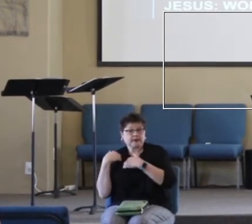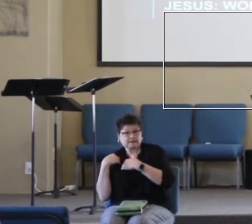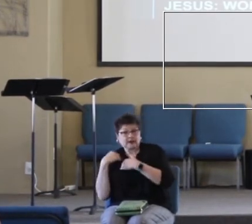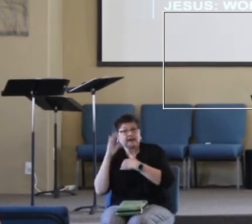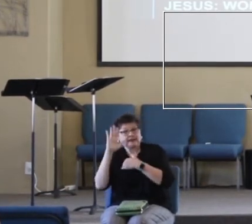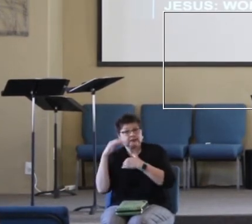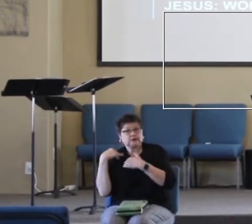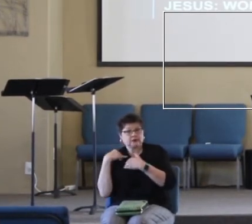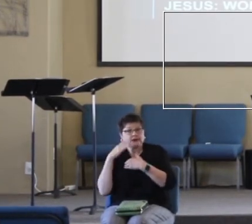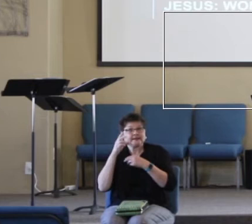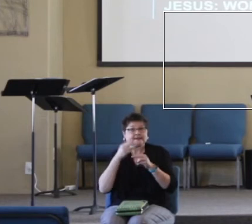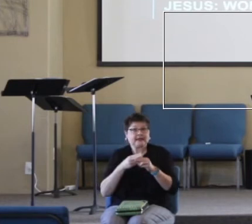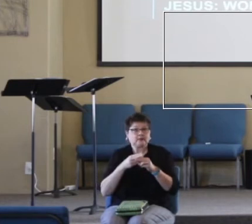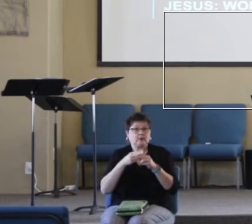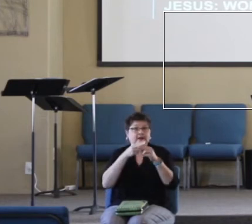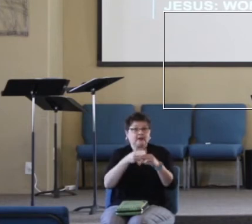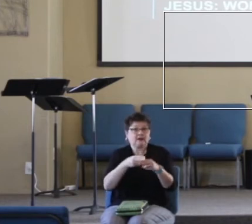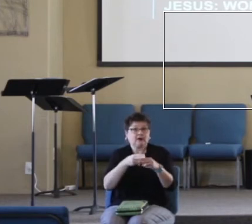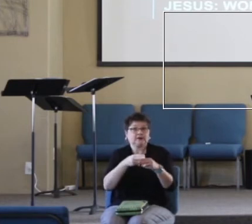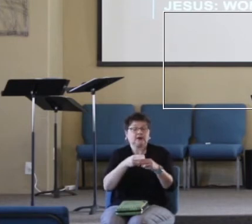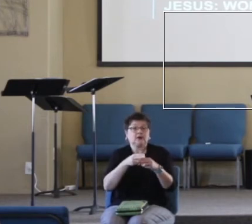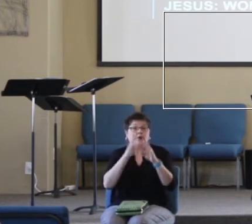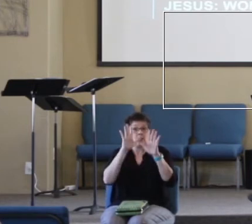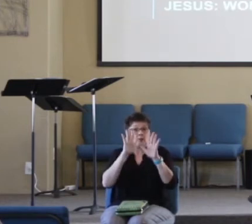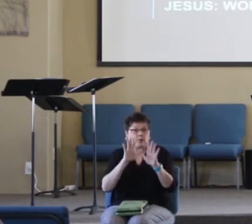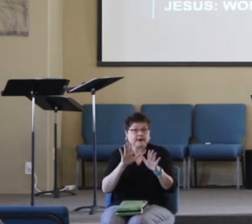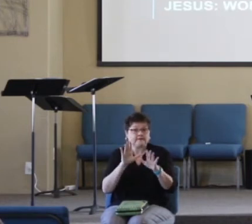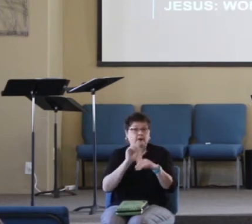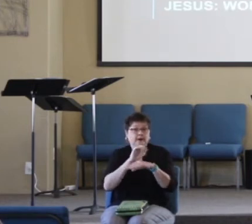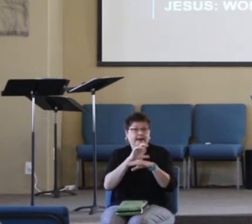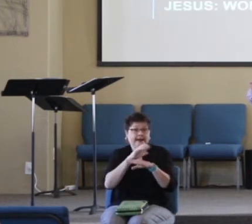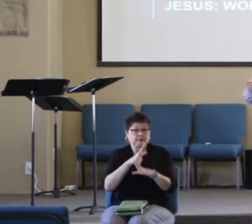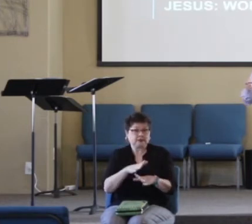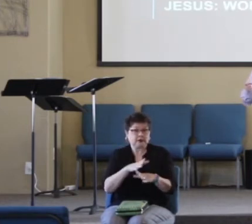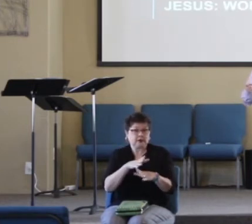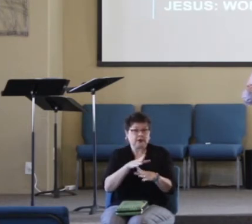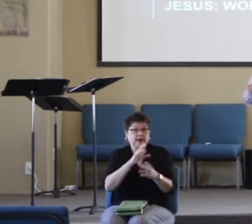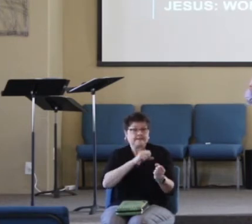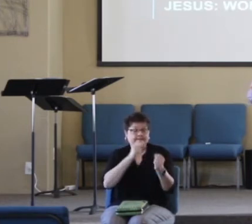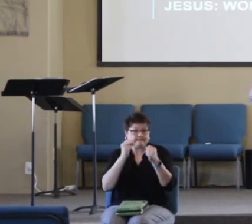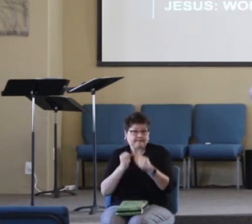called Wonderful Counselor, Mighty God,